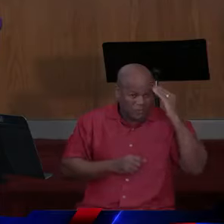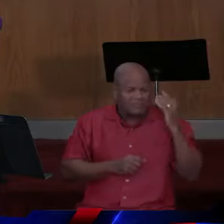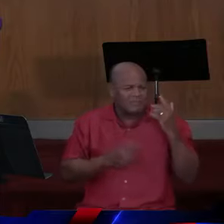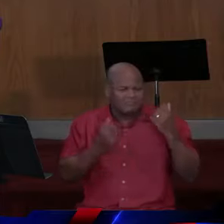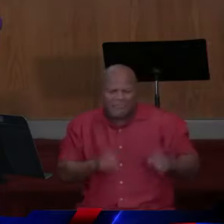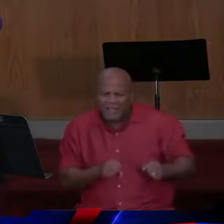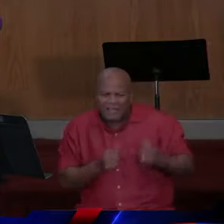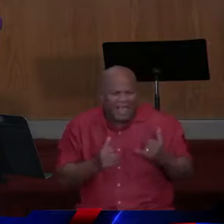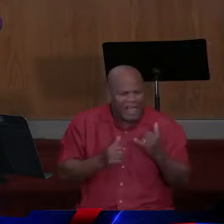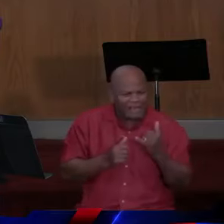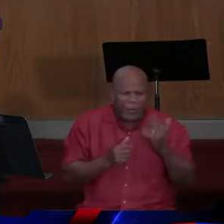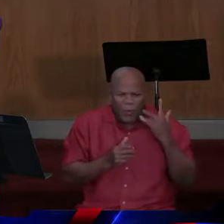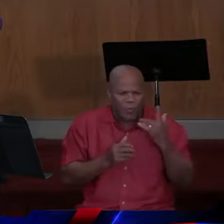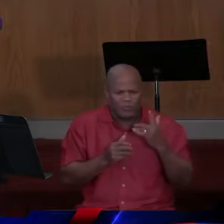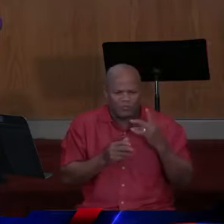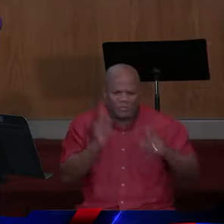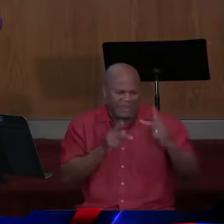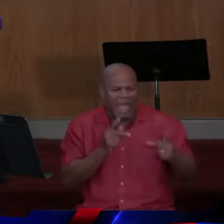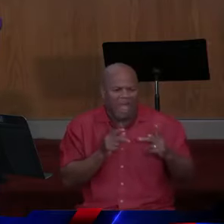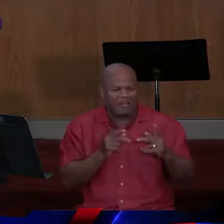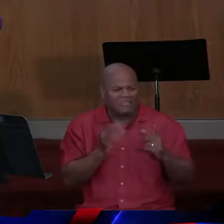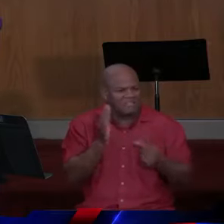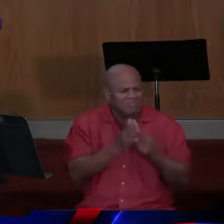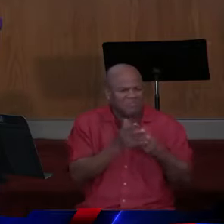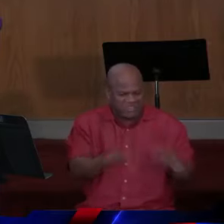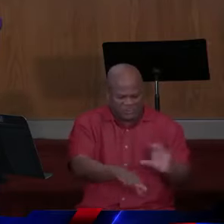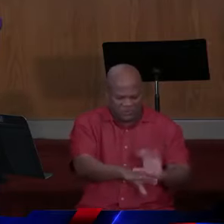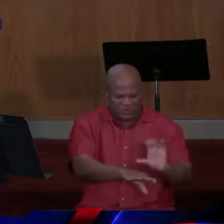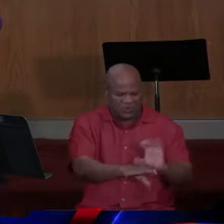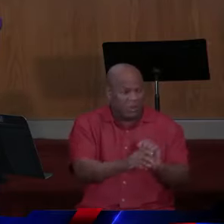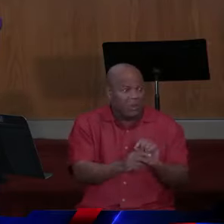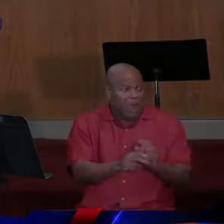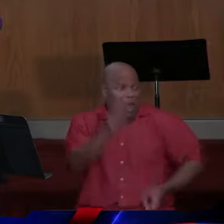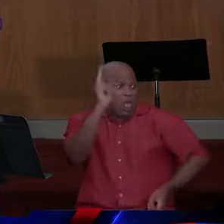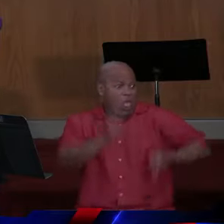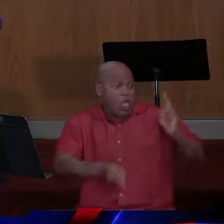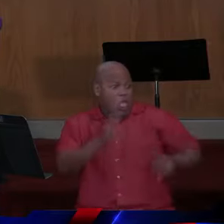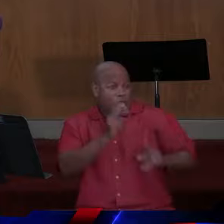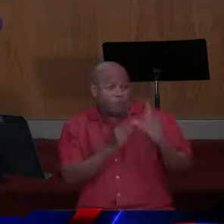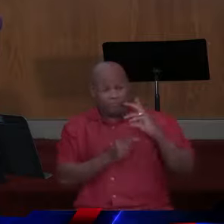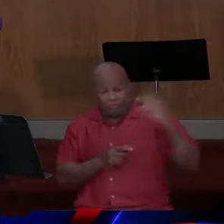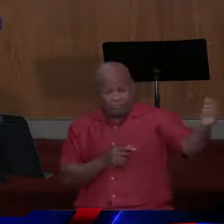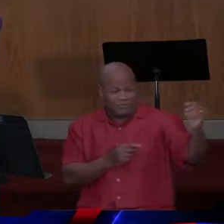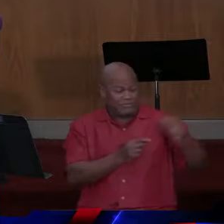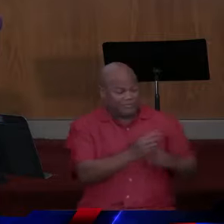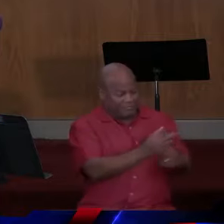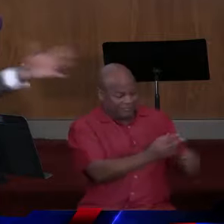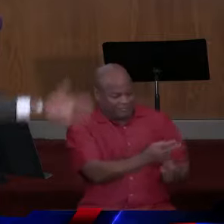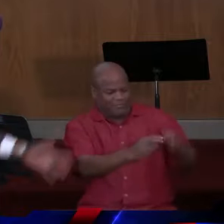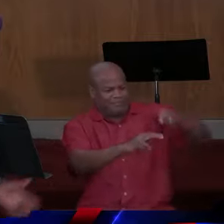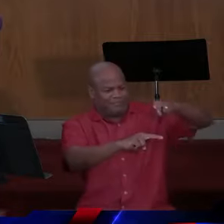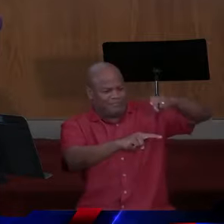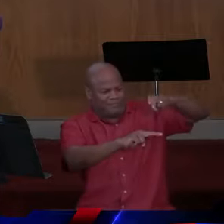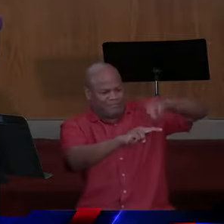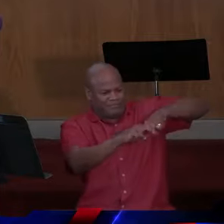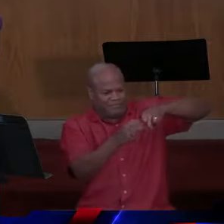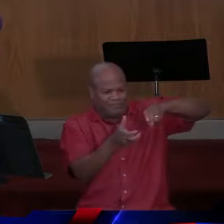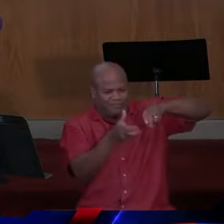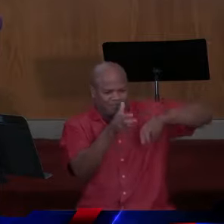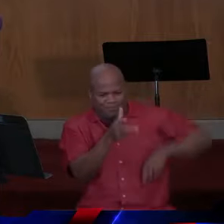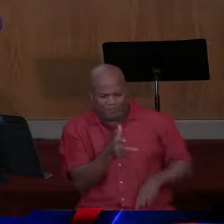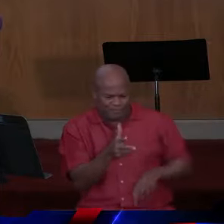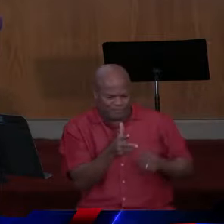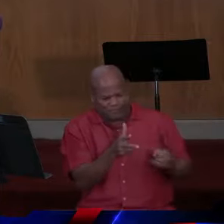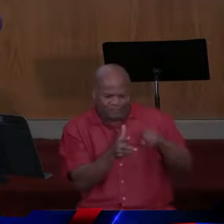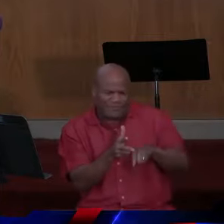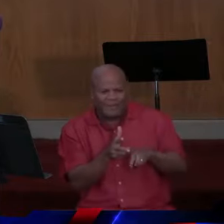get to Sizzler first, you know. And we try to get to the car so we can miss the pile up out of the parking lot.